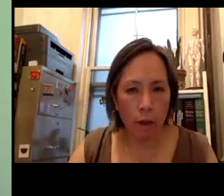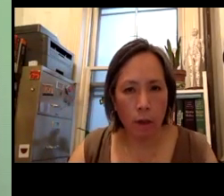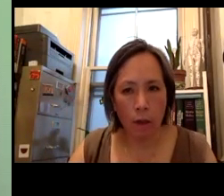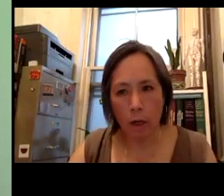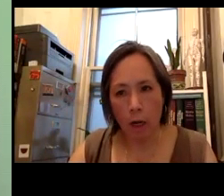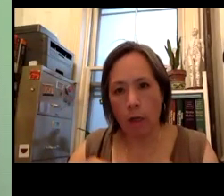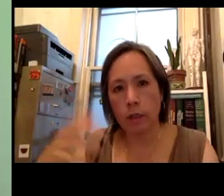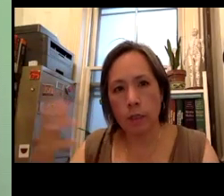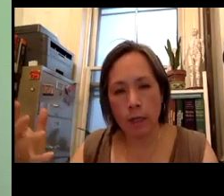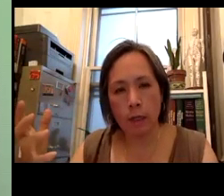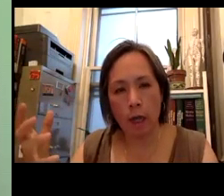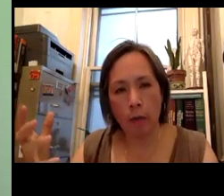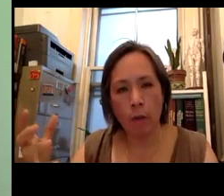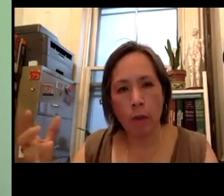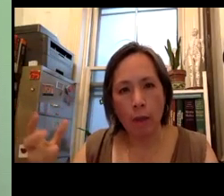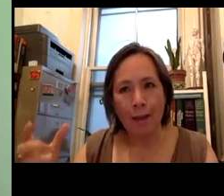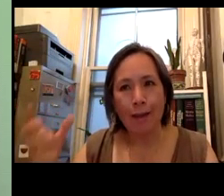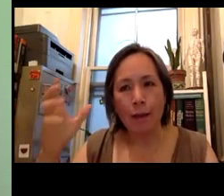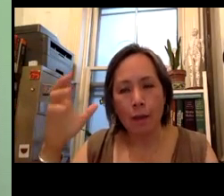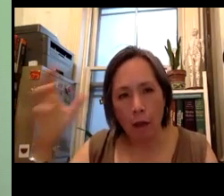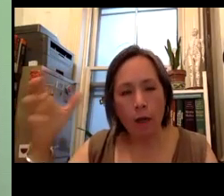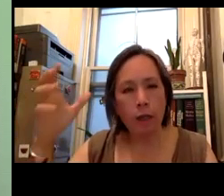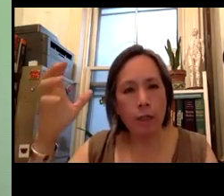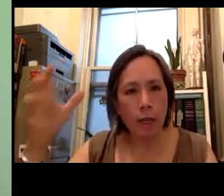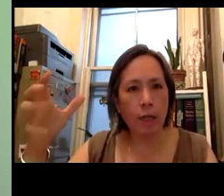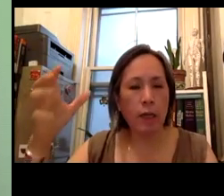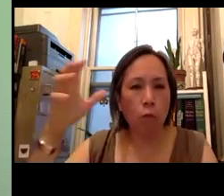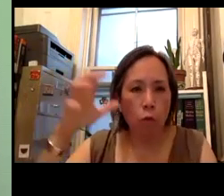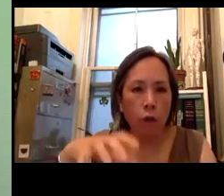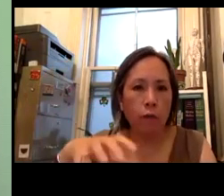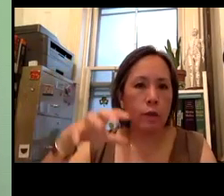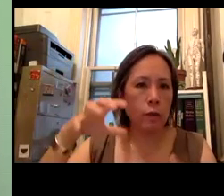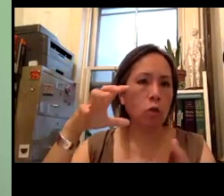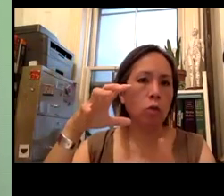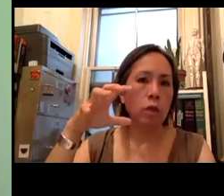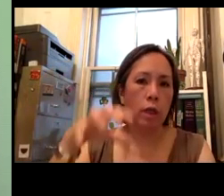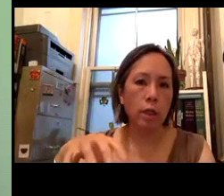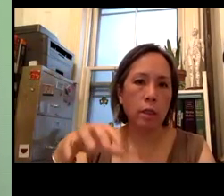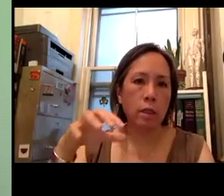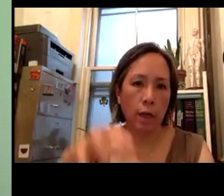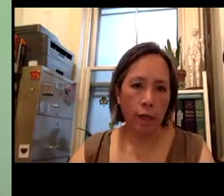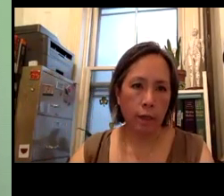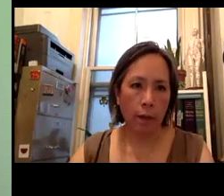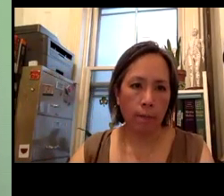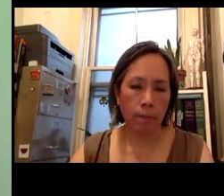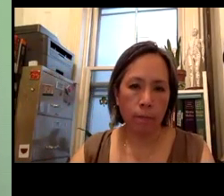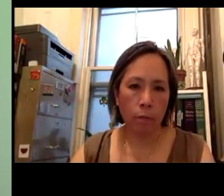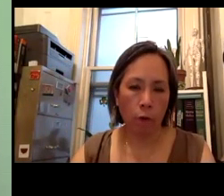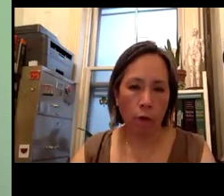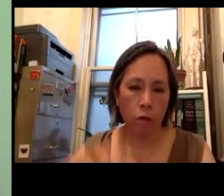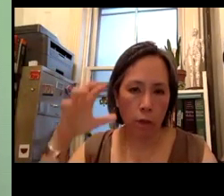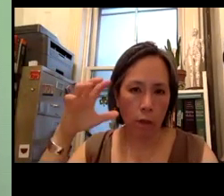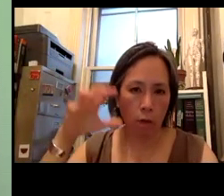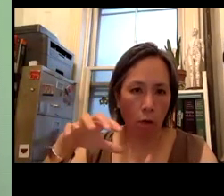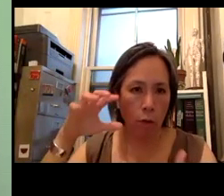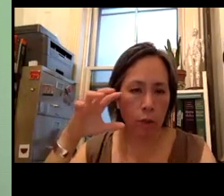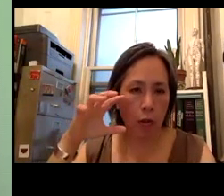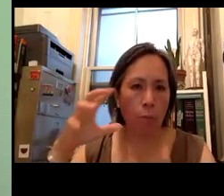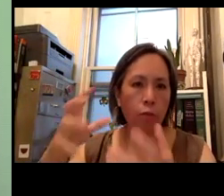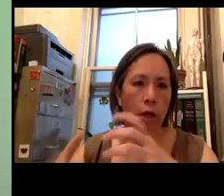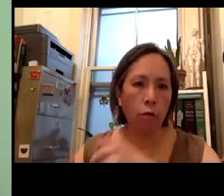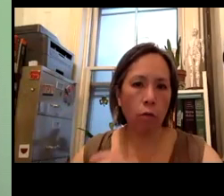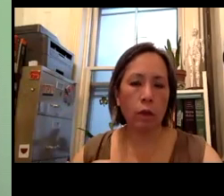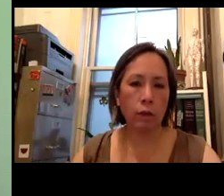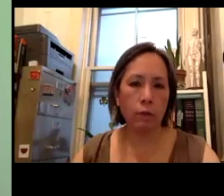nighttime and yang is daytime. Yang is daytime relative to yin's nighttime, right? So that they're